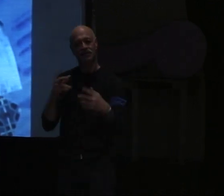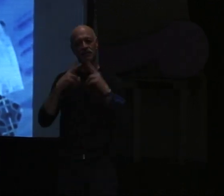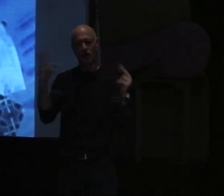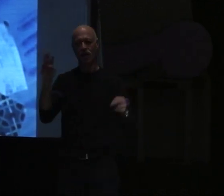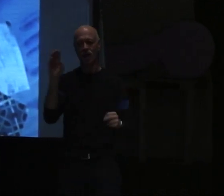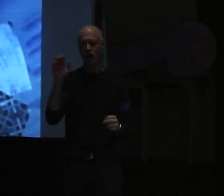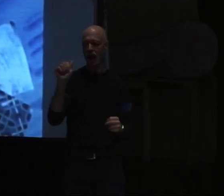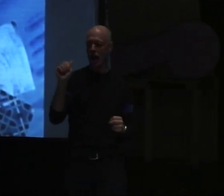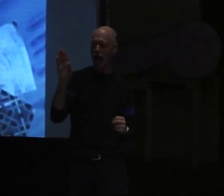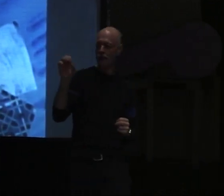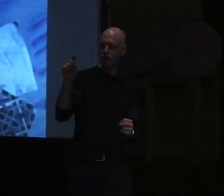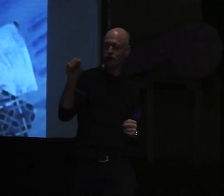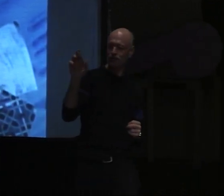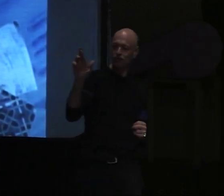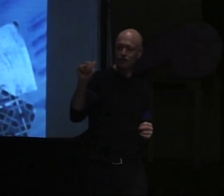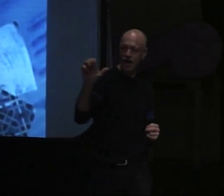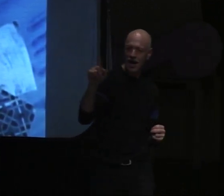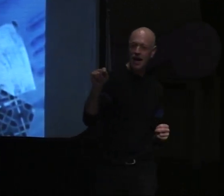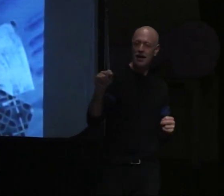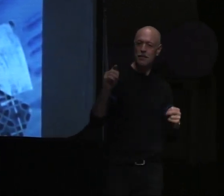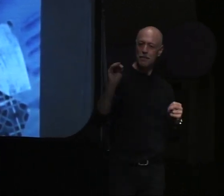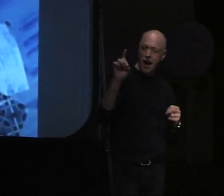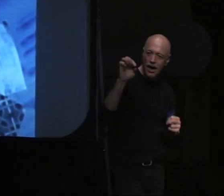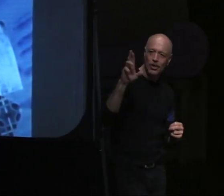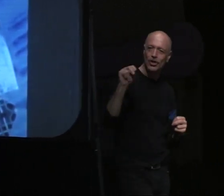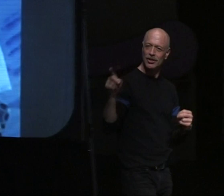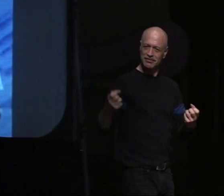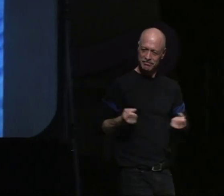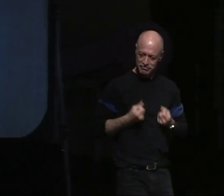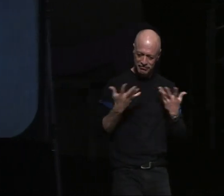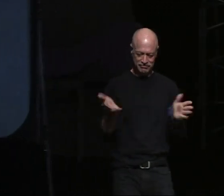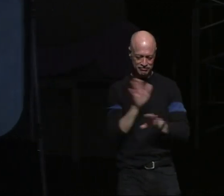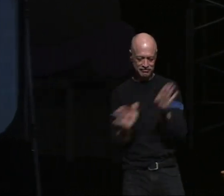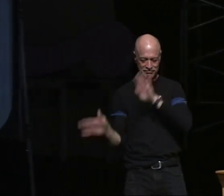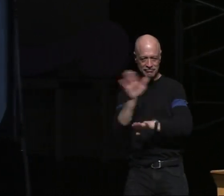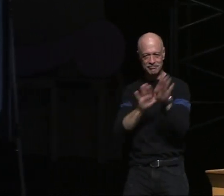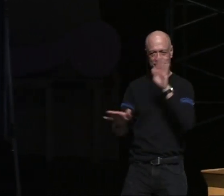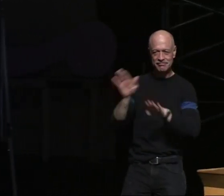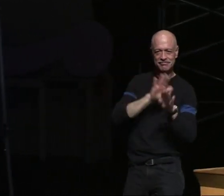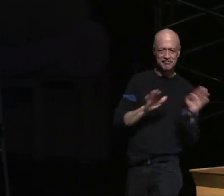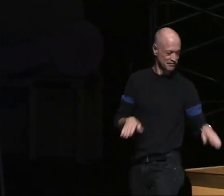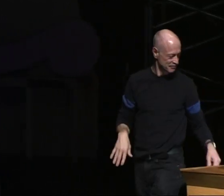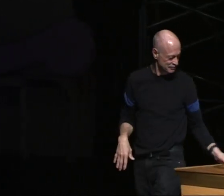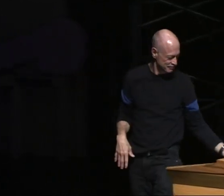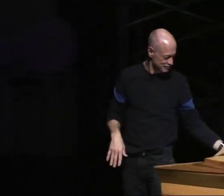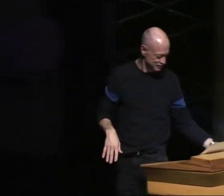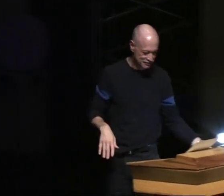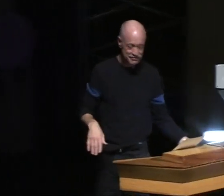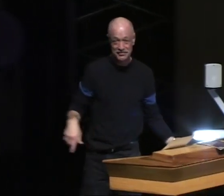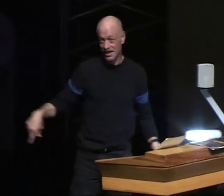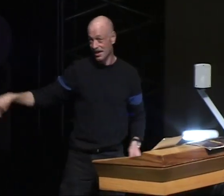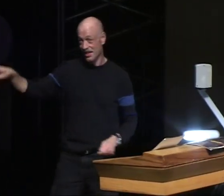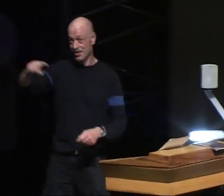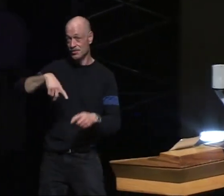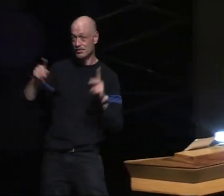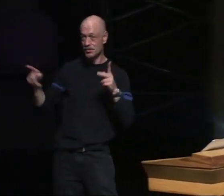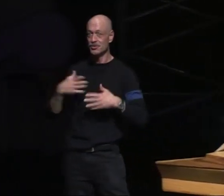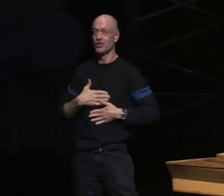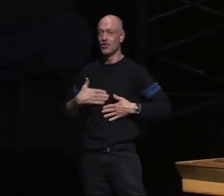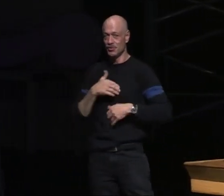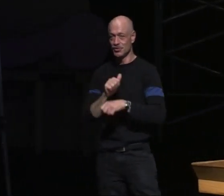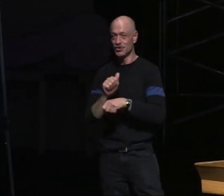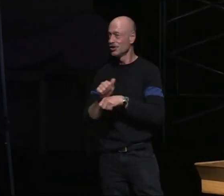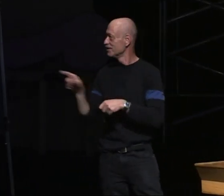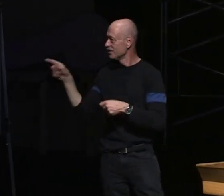up and very graphically displayed in the abstract. But I wanted to, again, show all the different parts